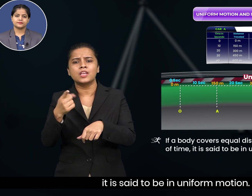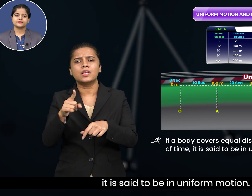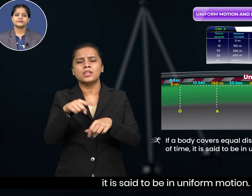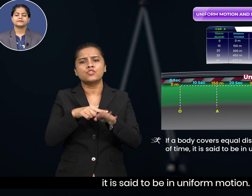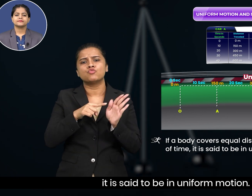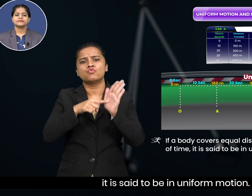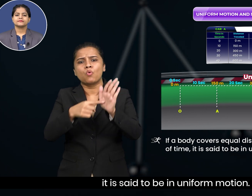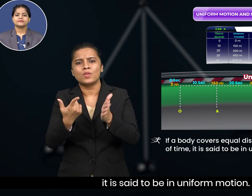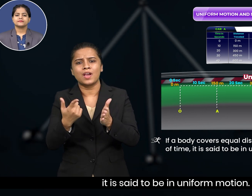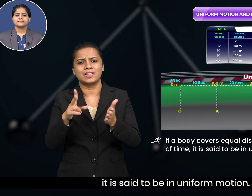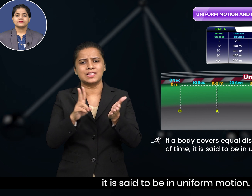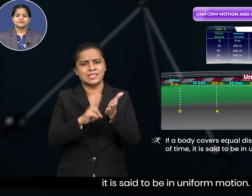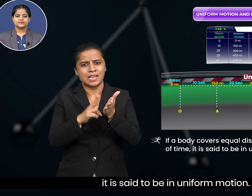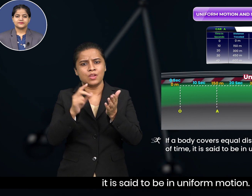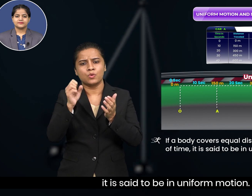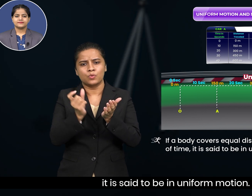motion.